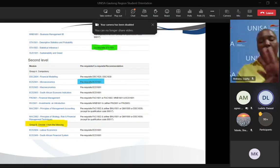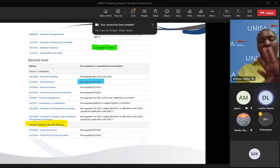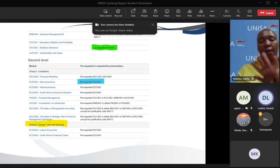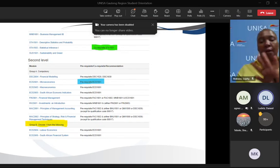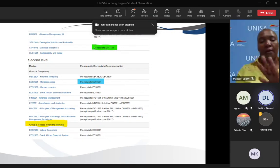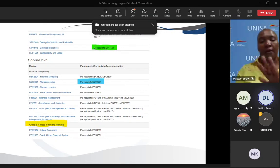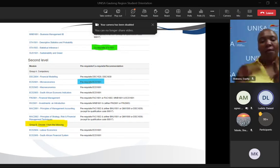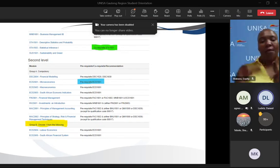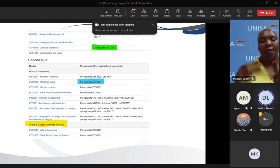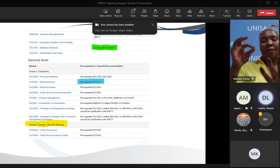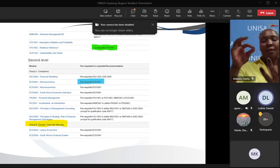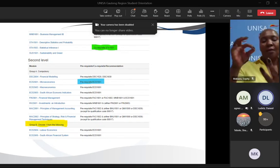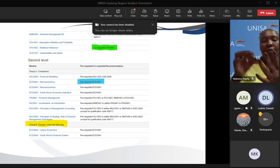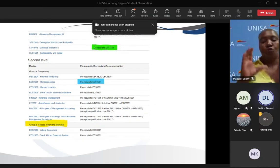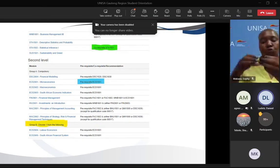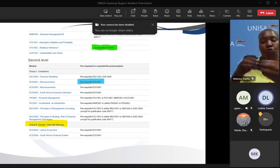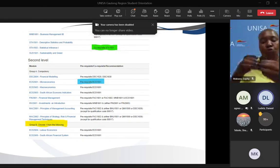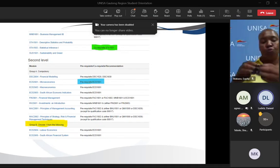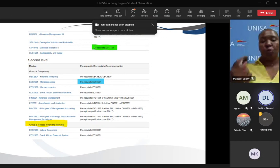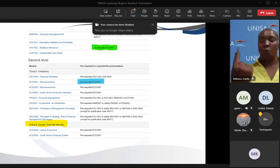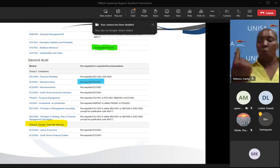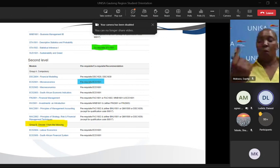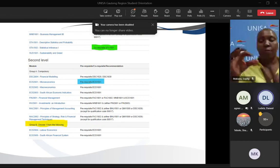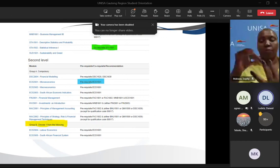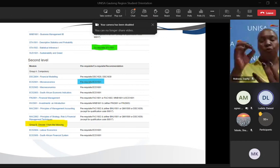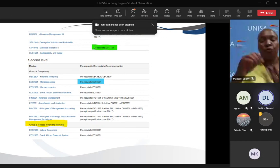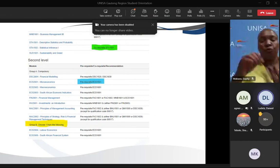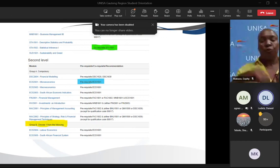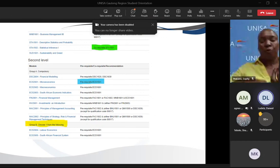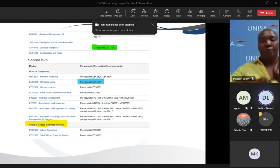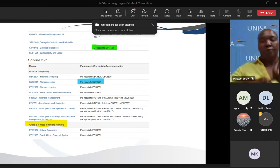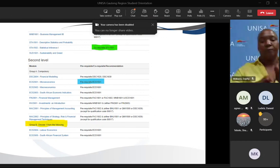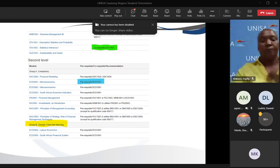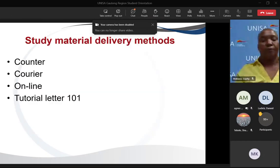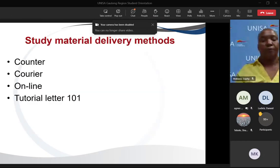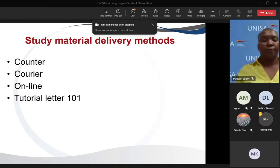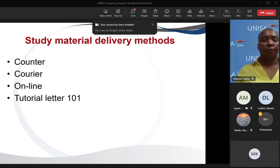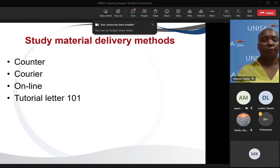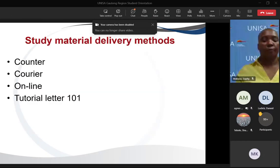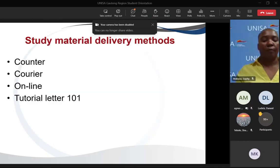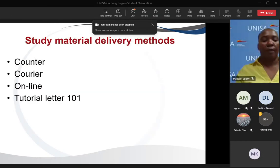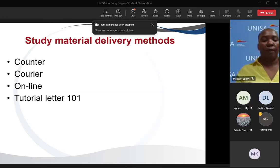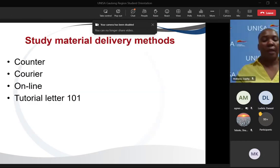where only one module should be chosen next slide